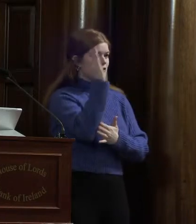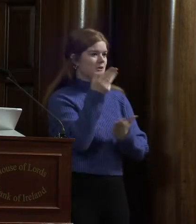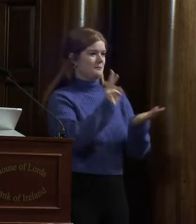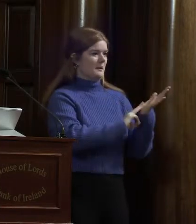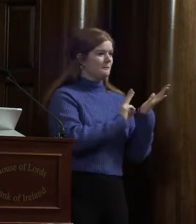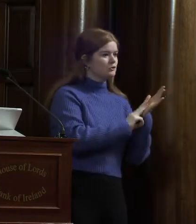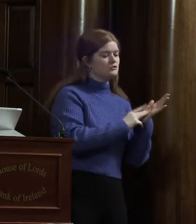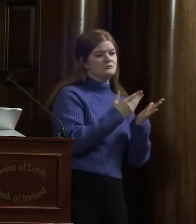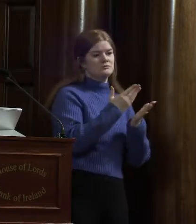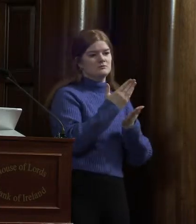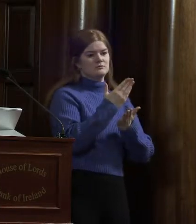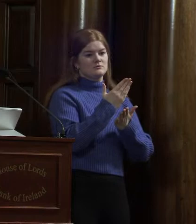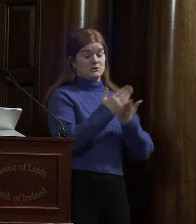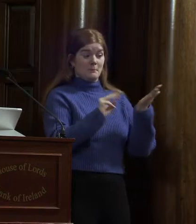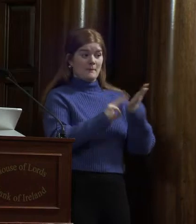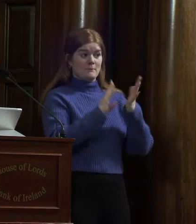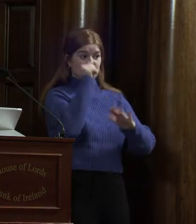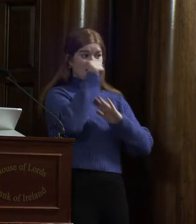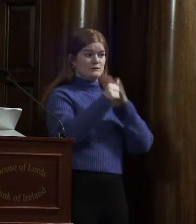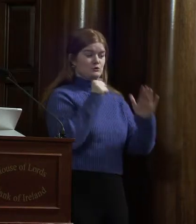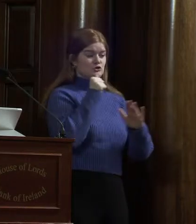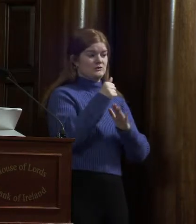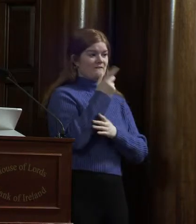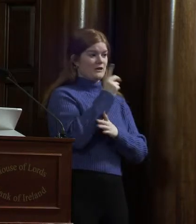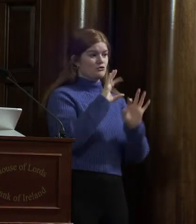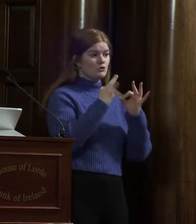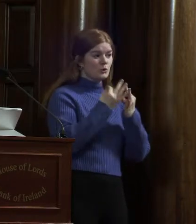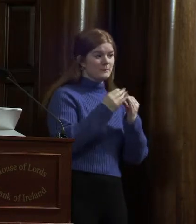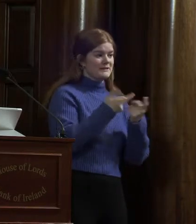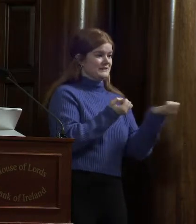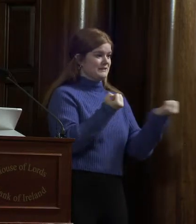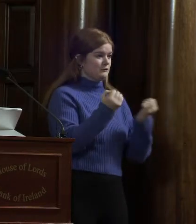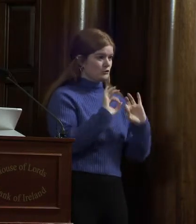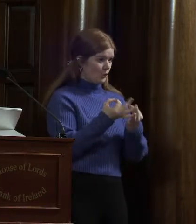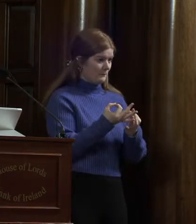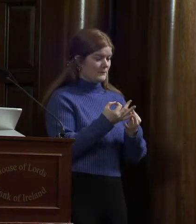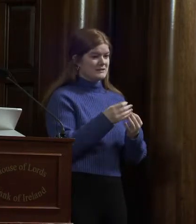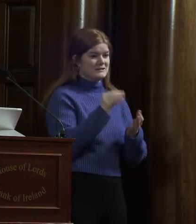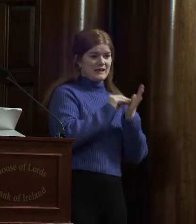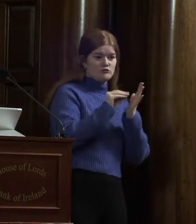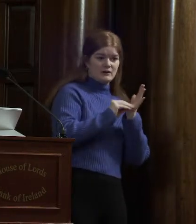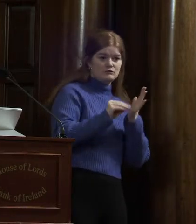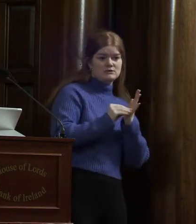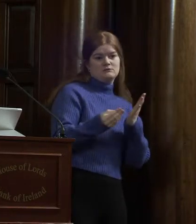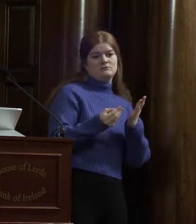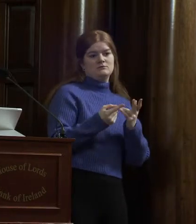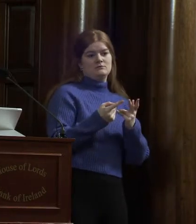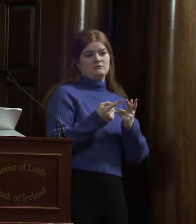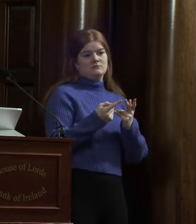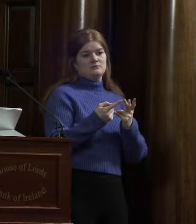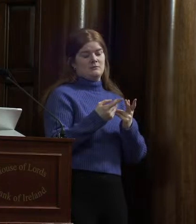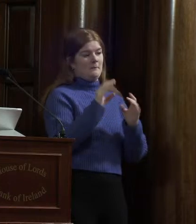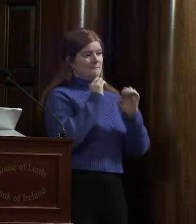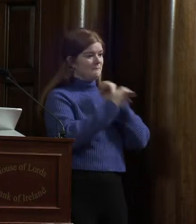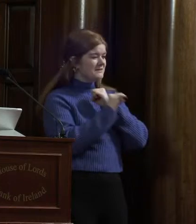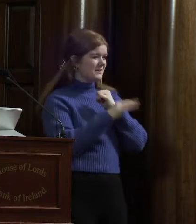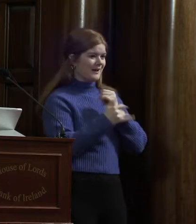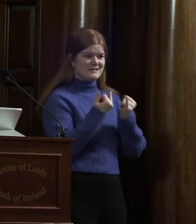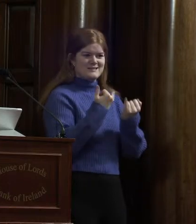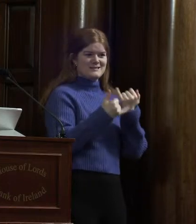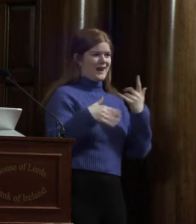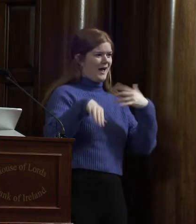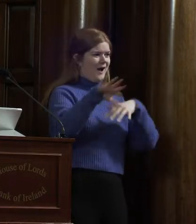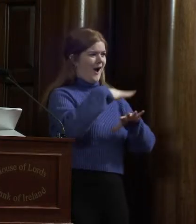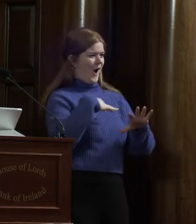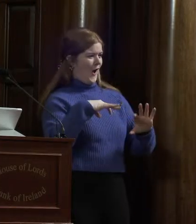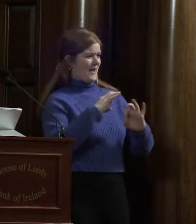members, some of the members of the Expert Advisory Group, the Steering Group, the Secretariat, the media. It's like the gang's